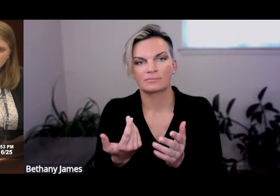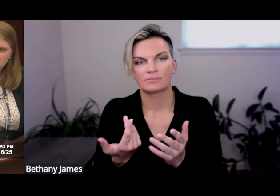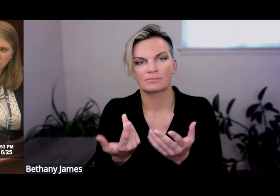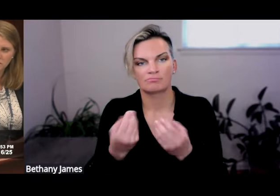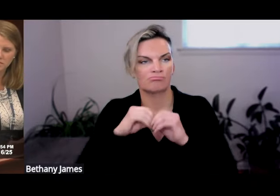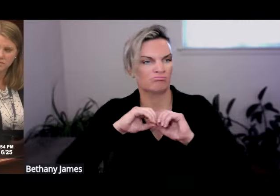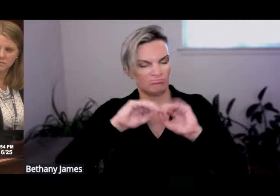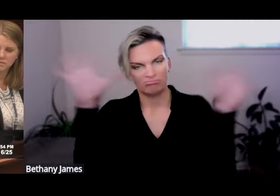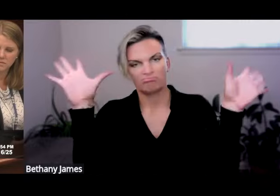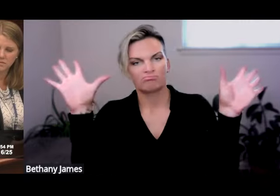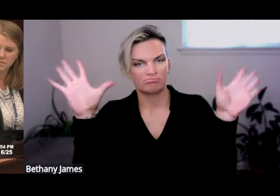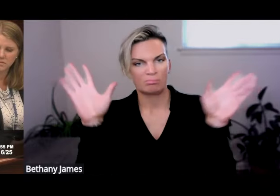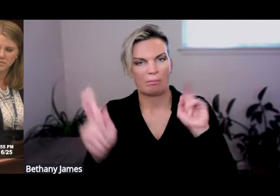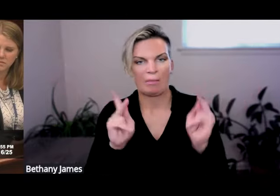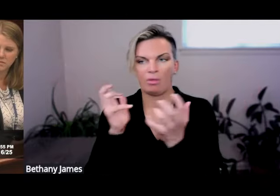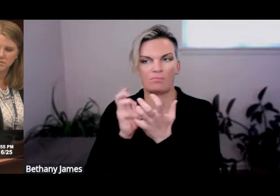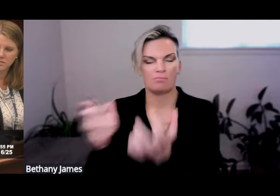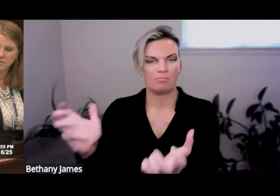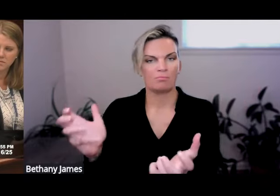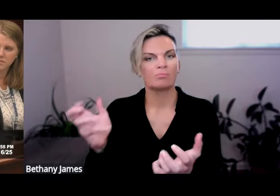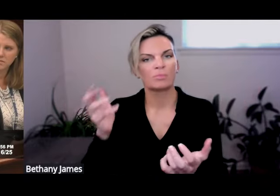for voters. I'm not wed to that.